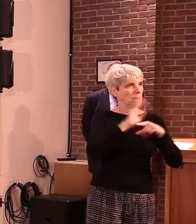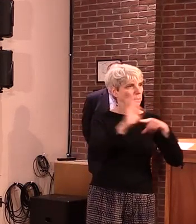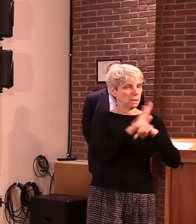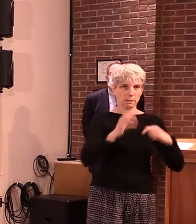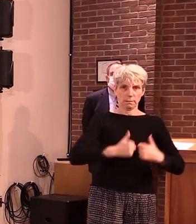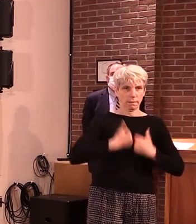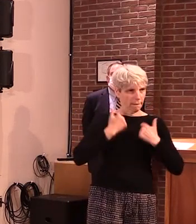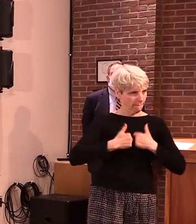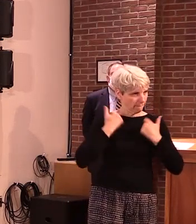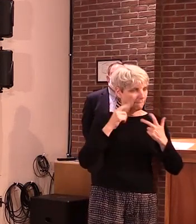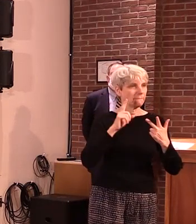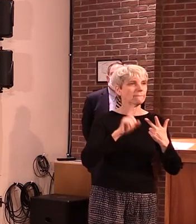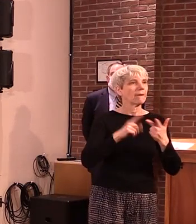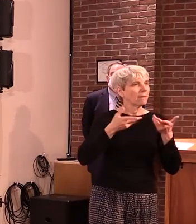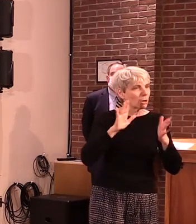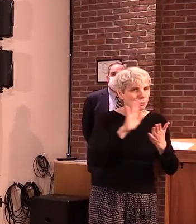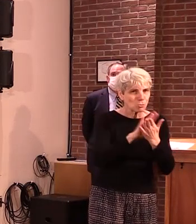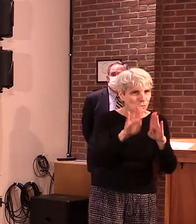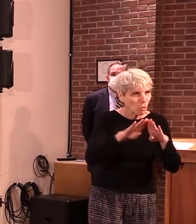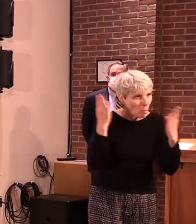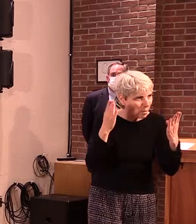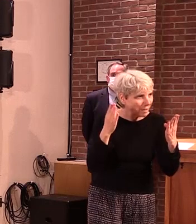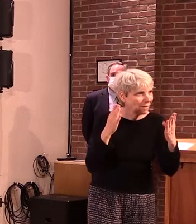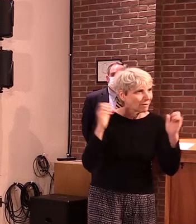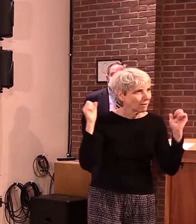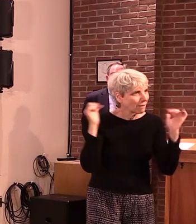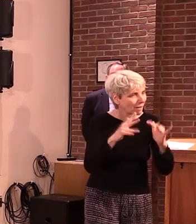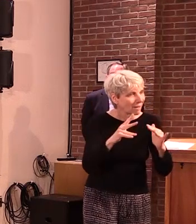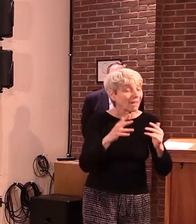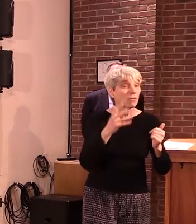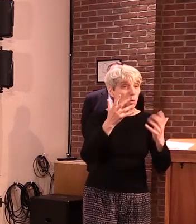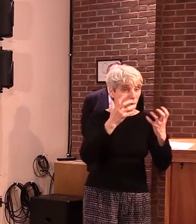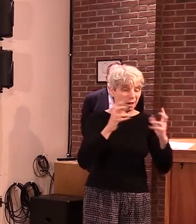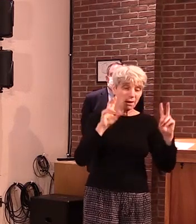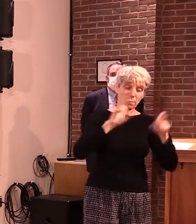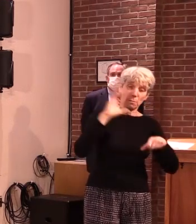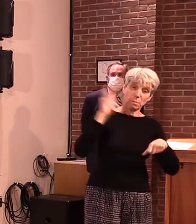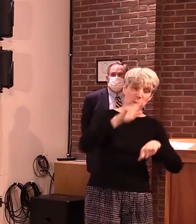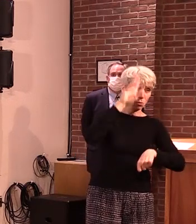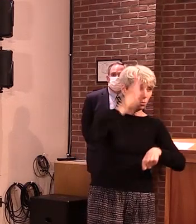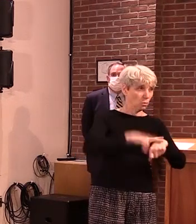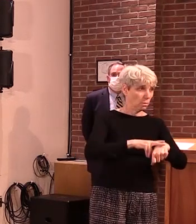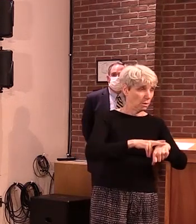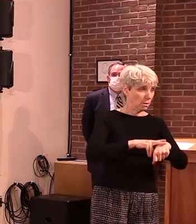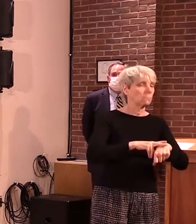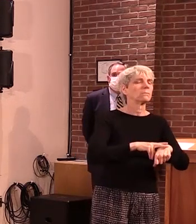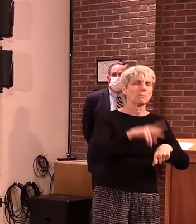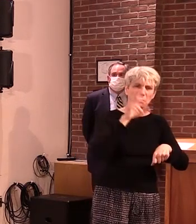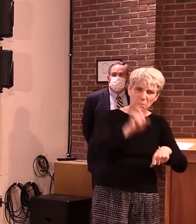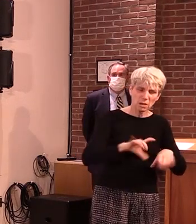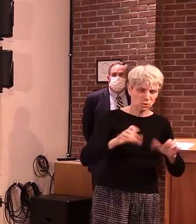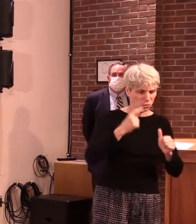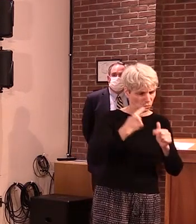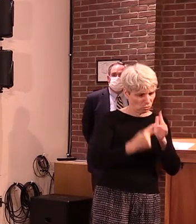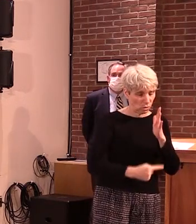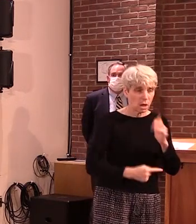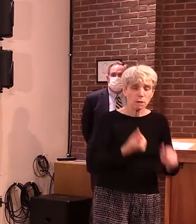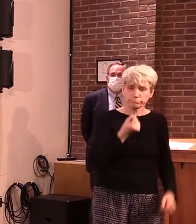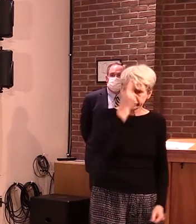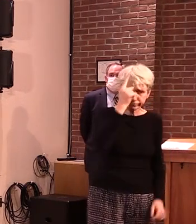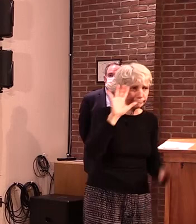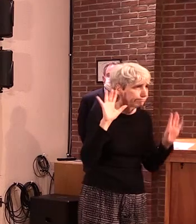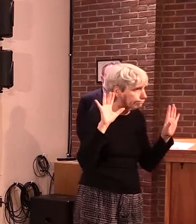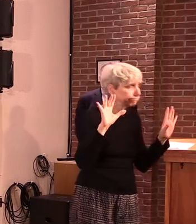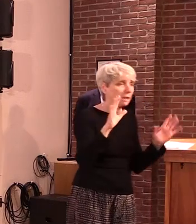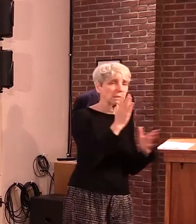in-person instruction in our schools. If we want to get back to normal, we're going to have to take these steps. But I get it. There are some people